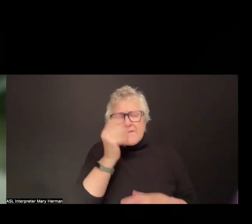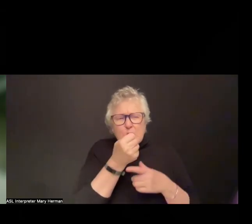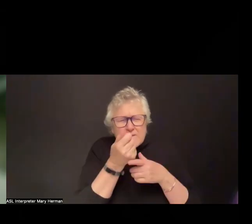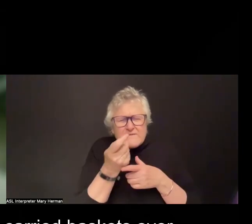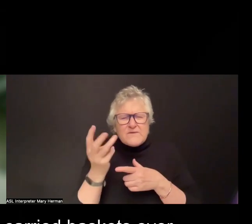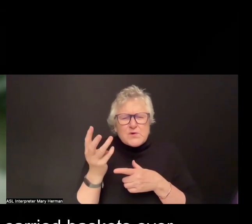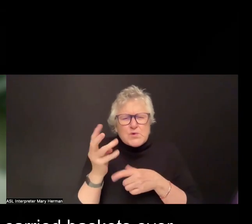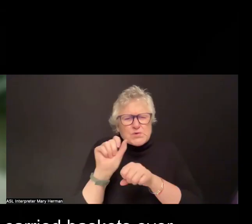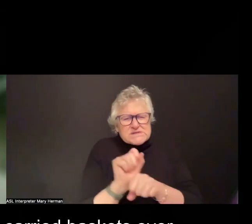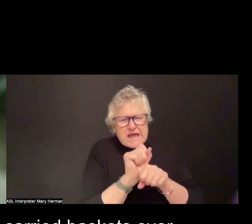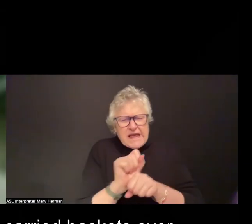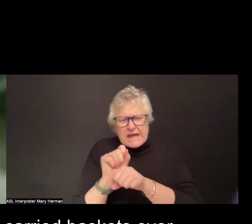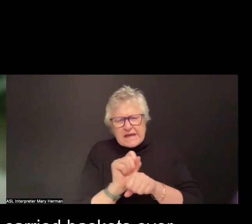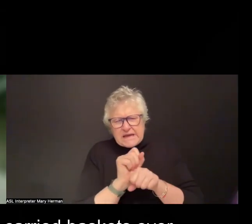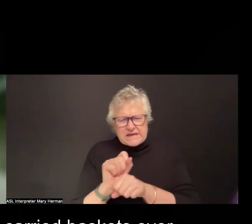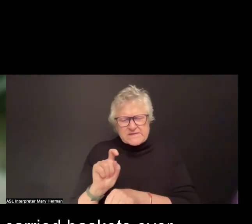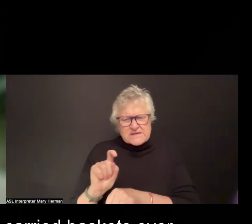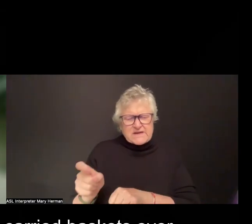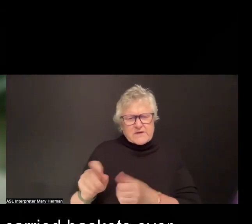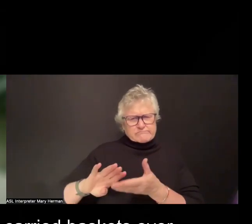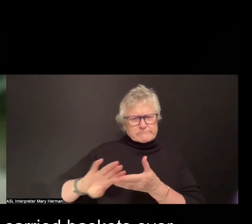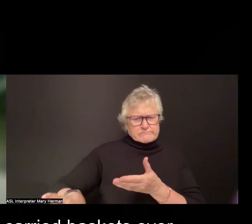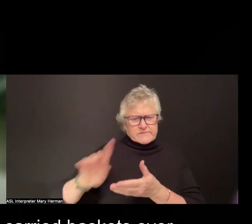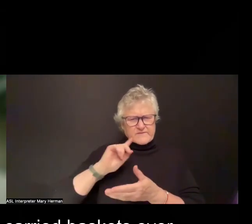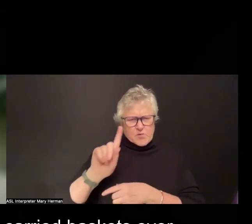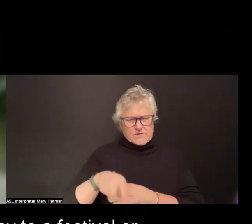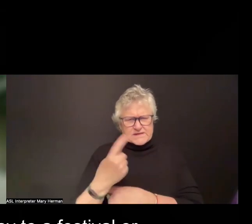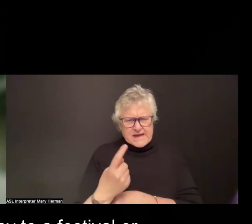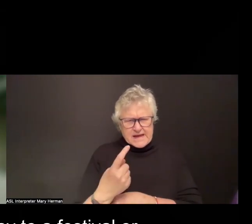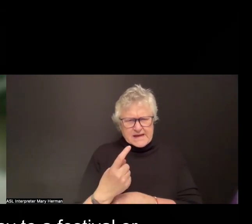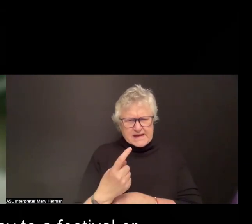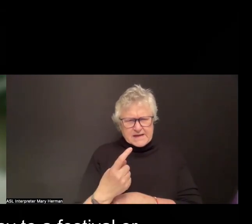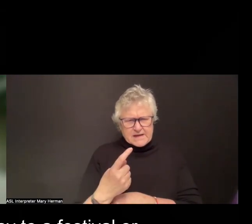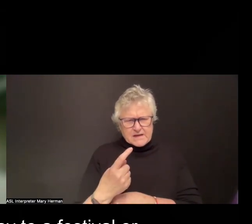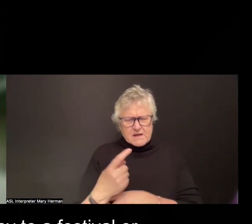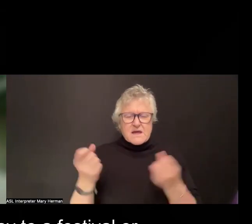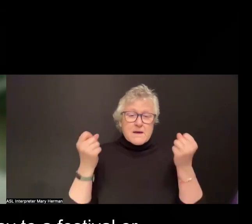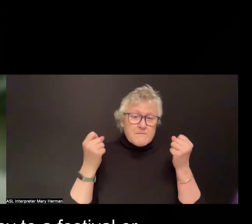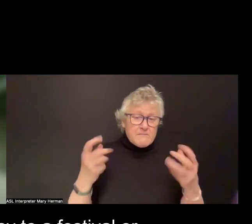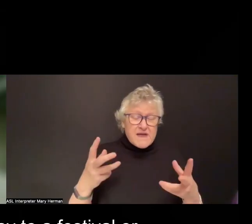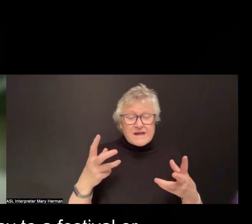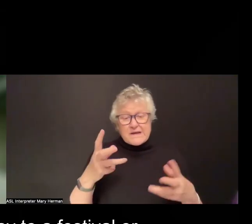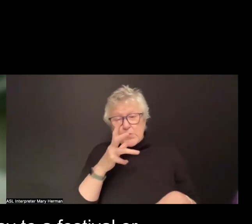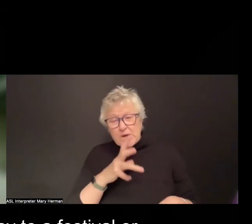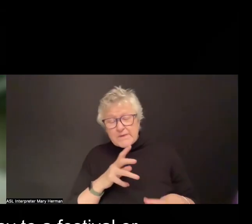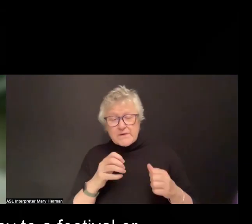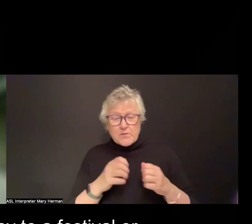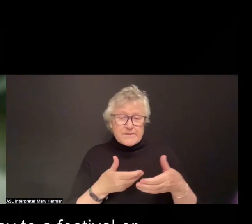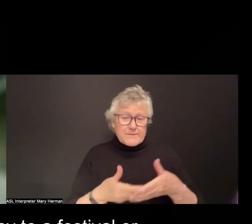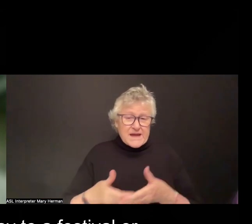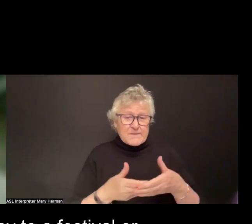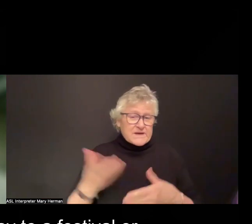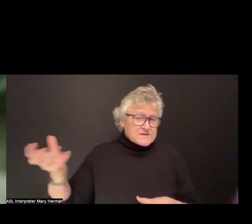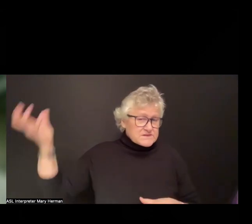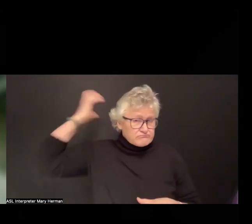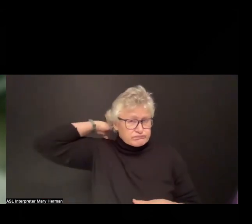backs. Many of the people carried baskets over their arms packed with bread and cheese, as if on their way to a festival, or a church day of Thanksgiving, or a